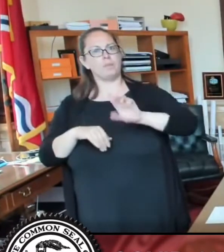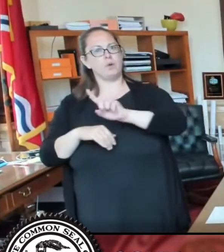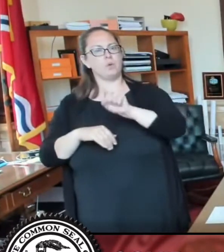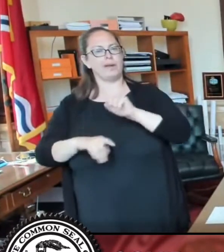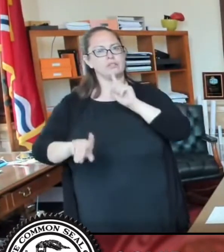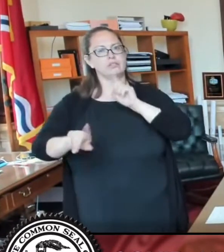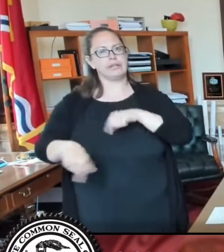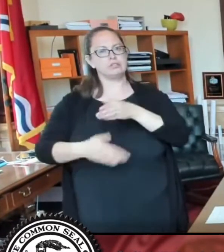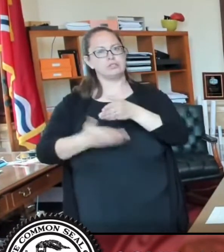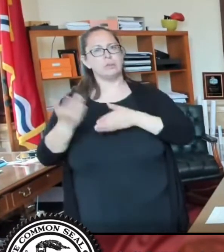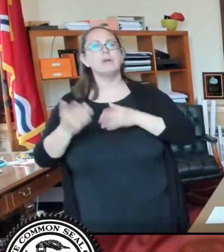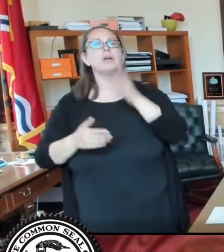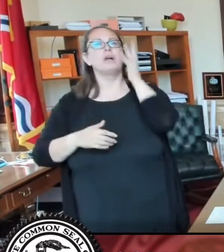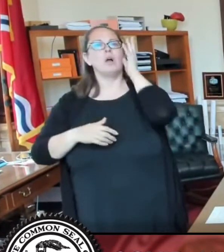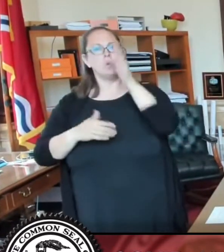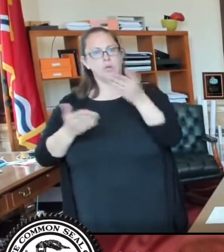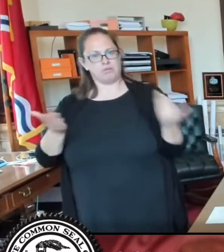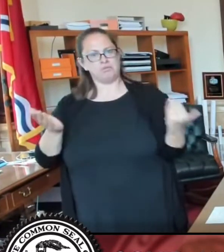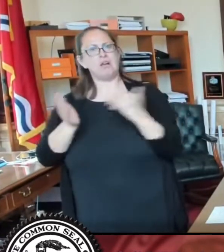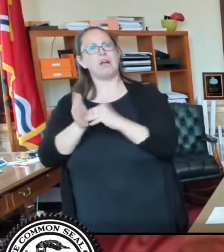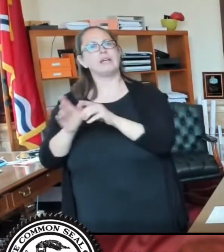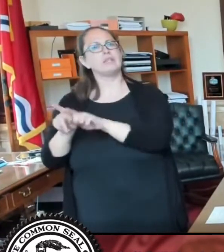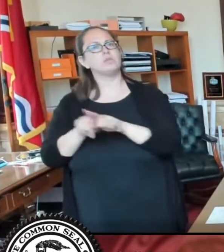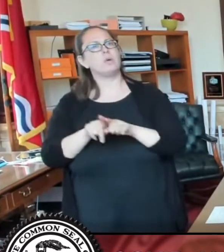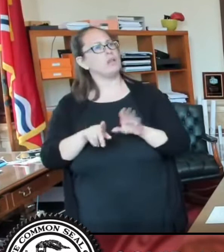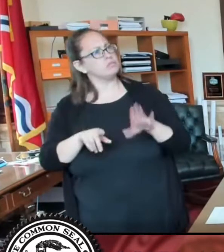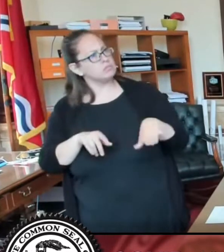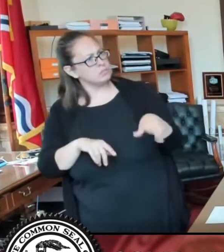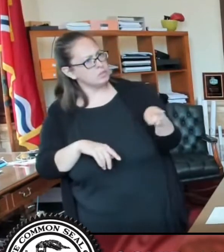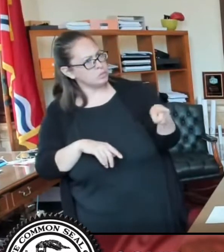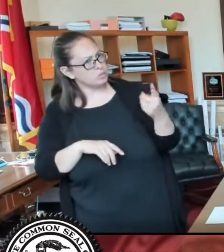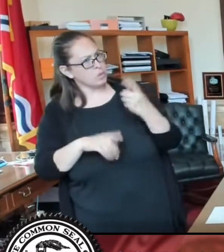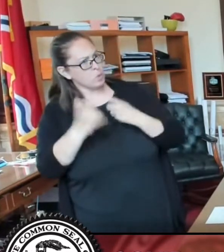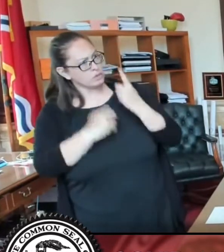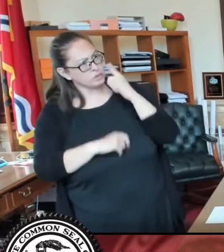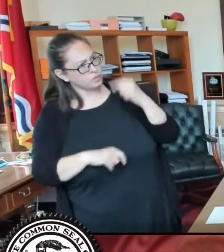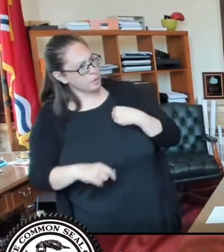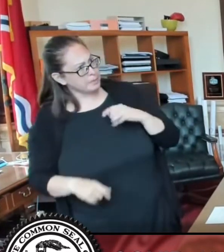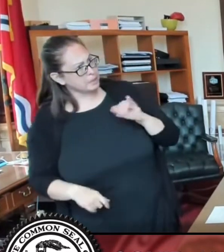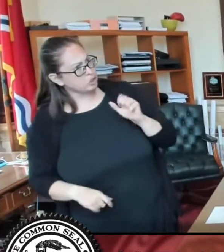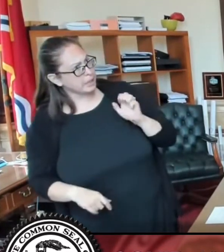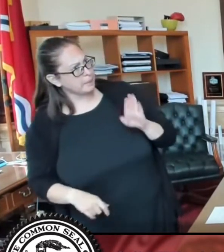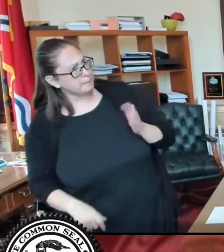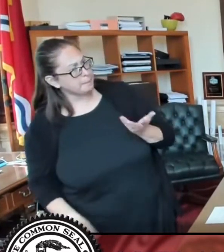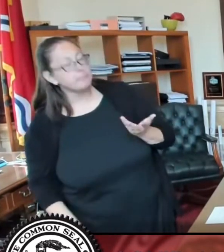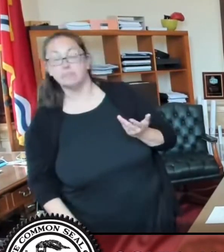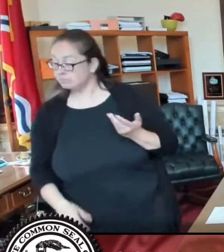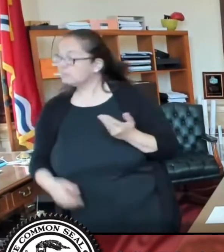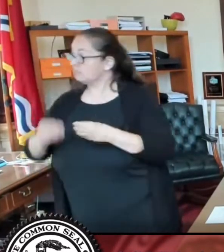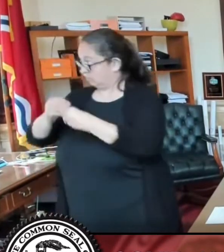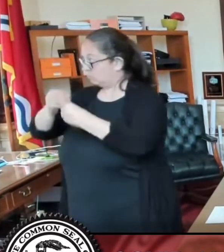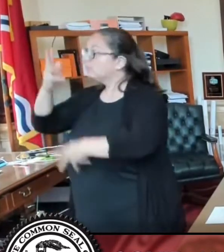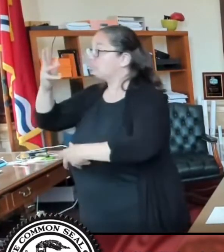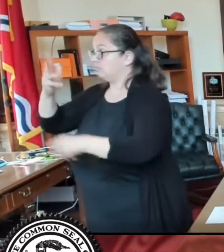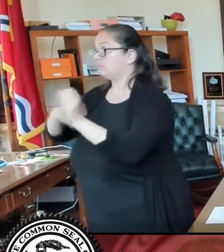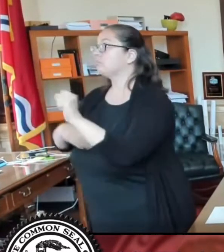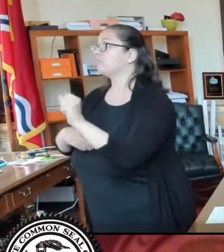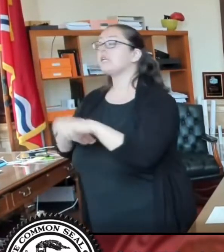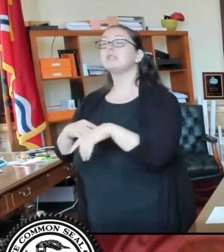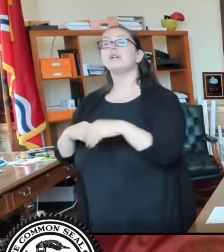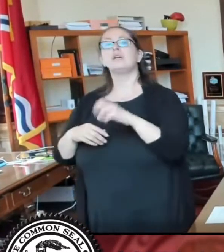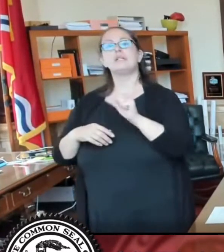answered, and we'll do this again as well. So, any questions for me, Jacob? Quite a few questions. So we have a question